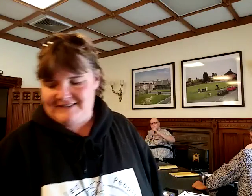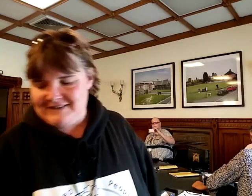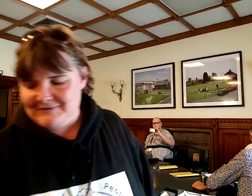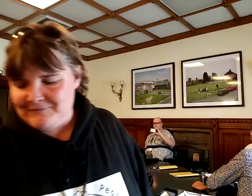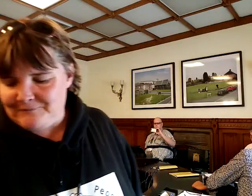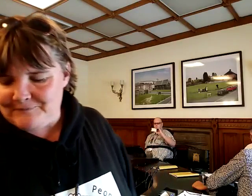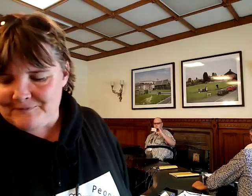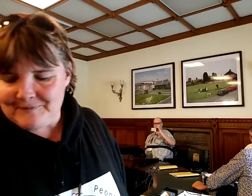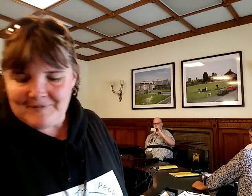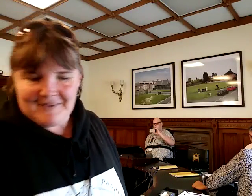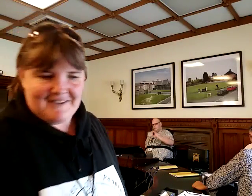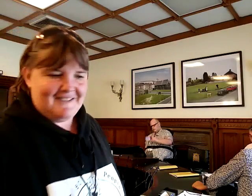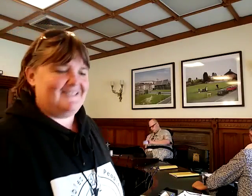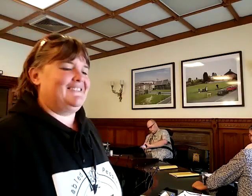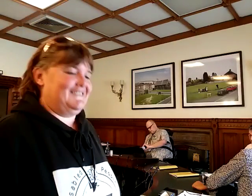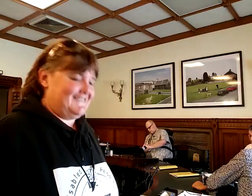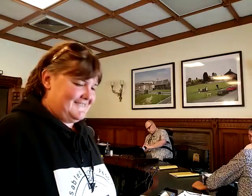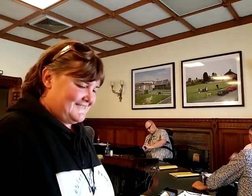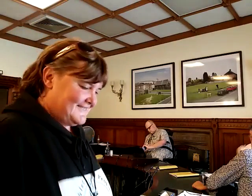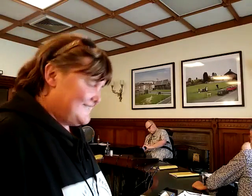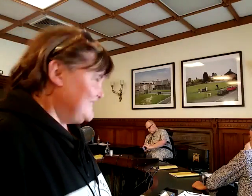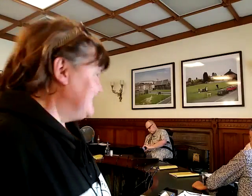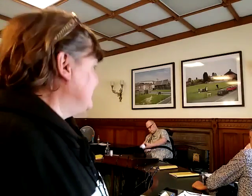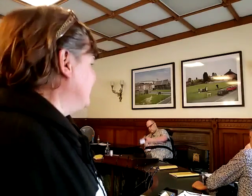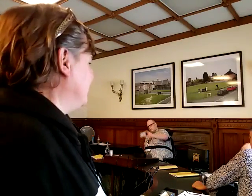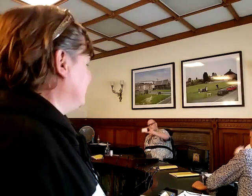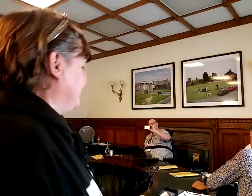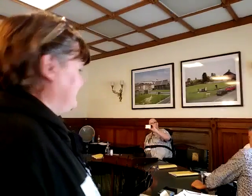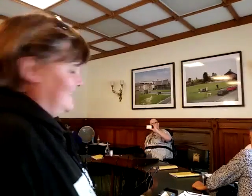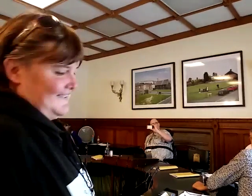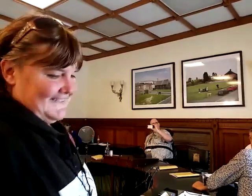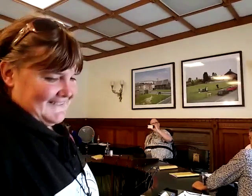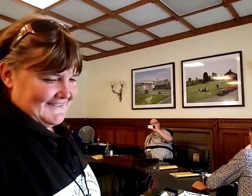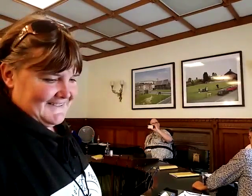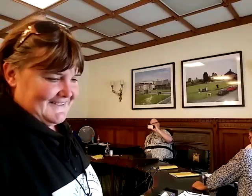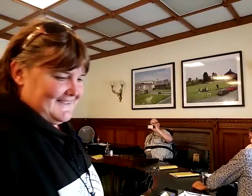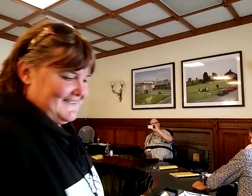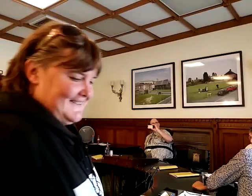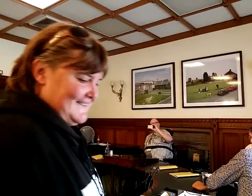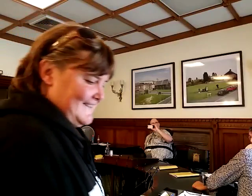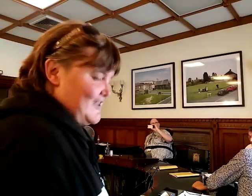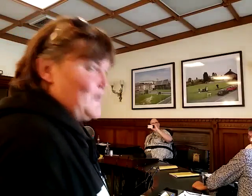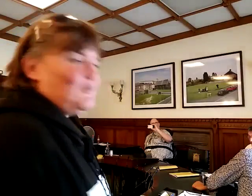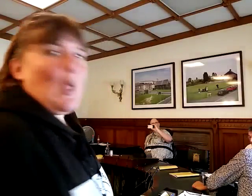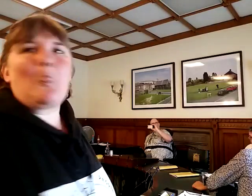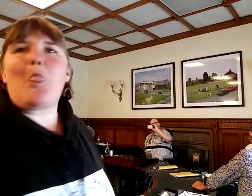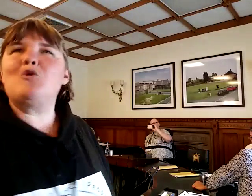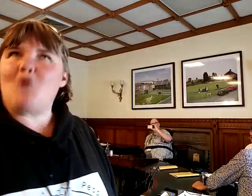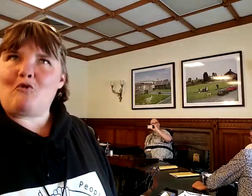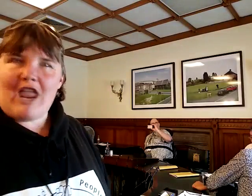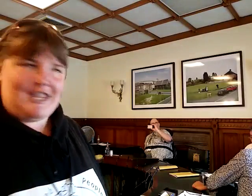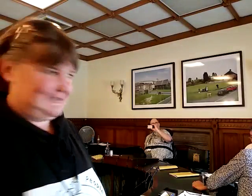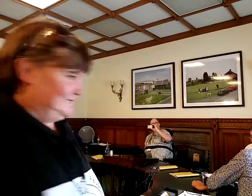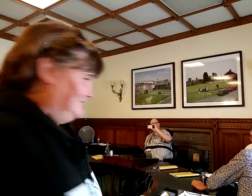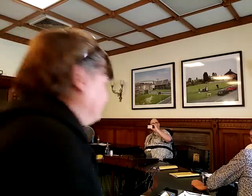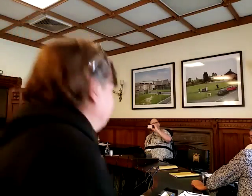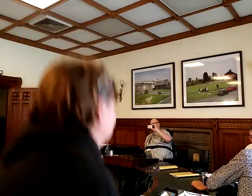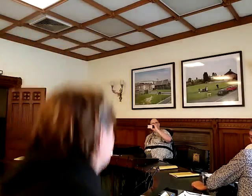_PPL_protest. It's a bit long, but you know, this is the early days of Twitter, so they didn't know better.